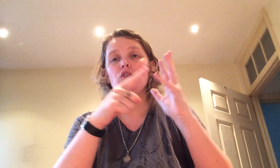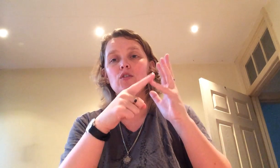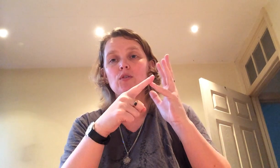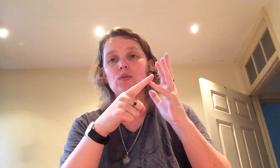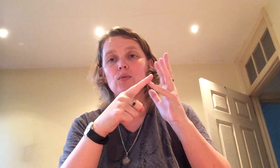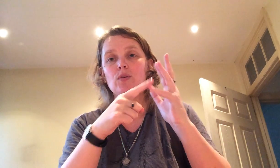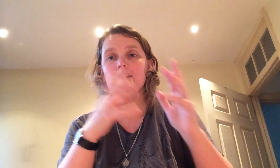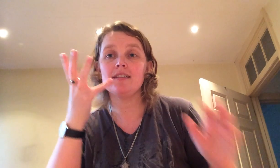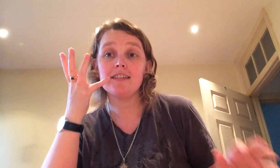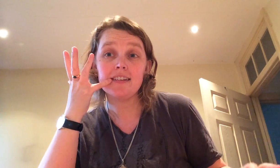U,